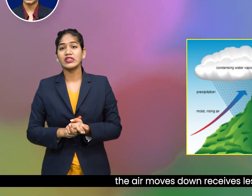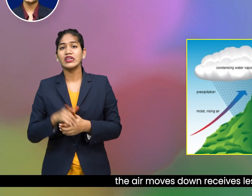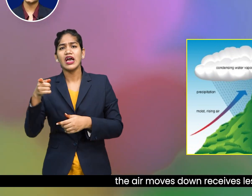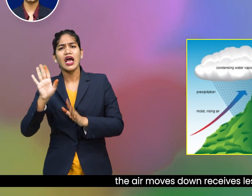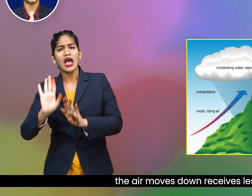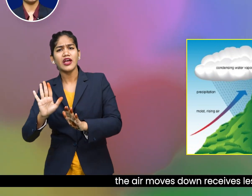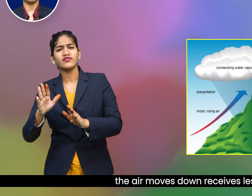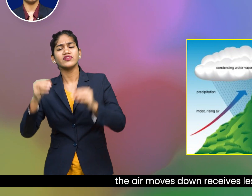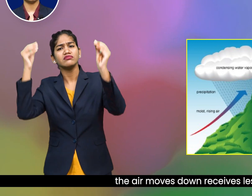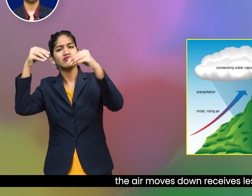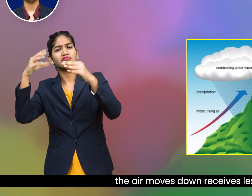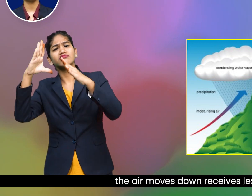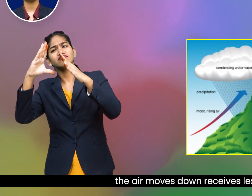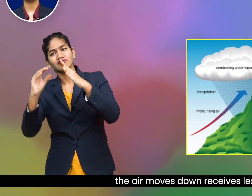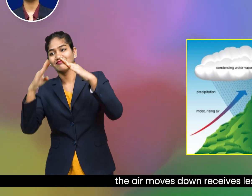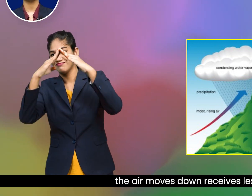receives less rainfall.